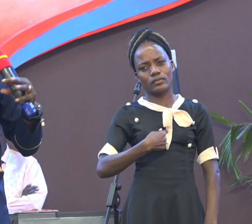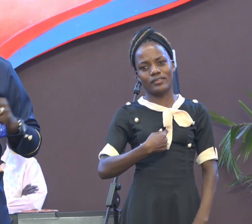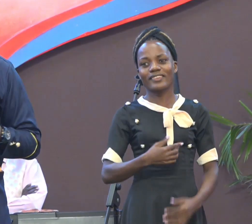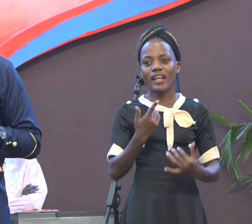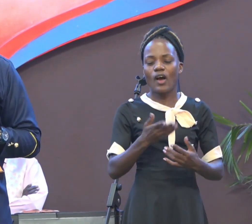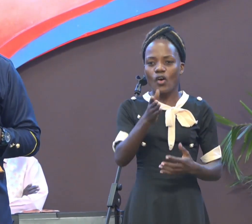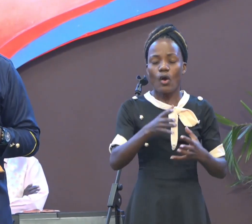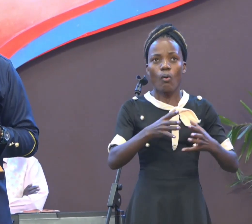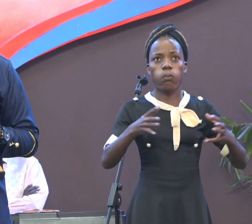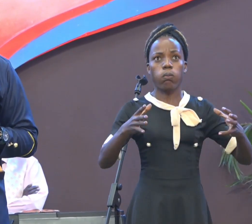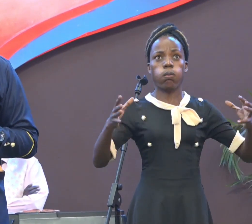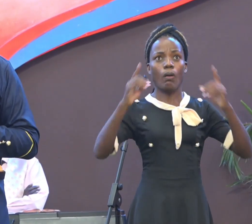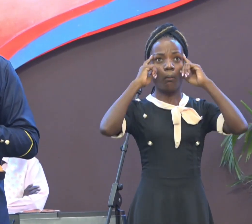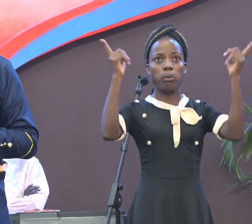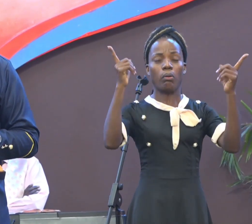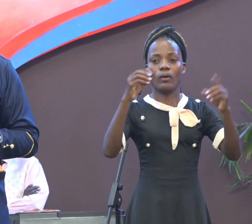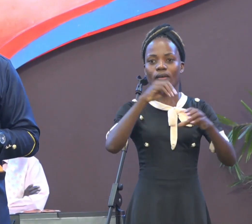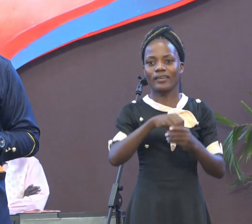despise. Let us say a balloon in